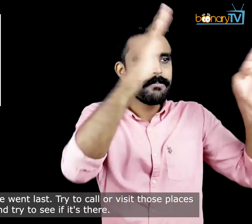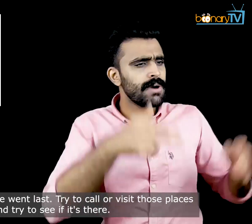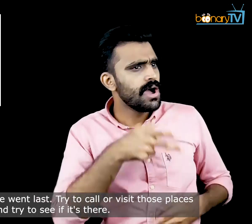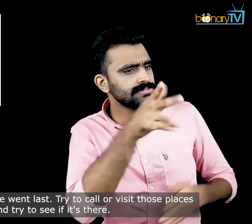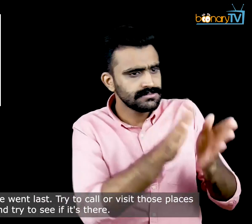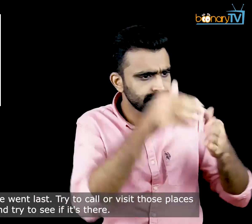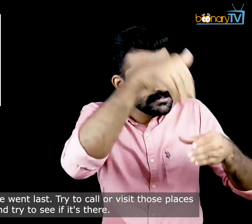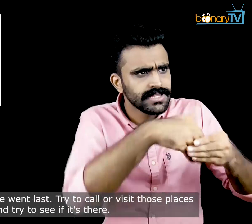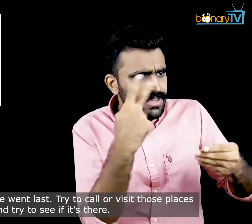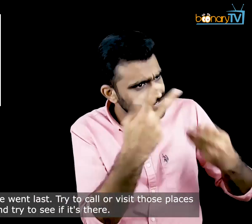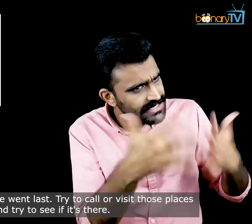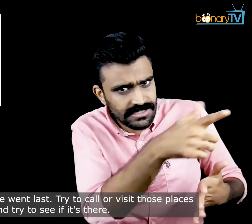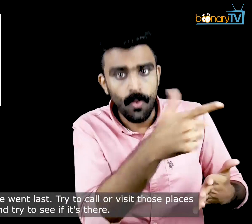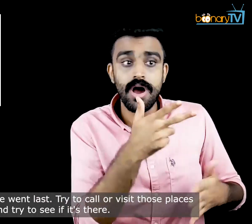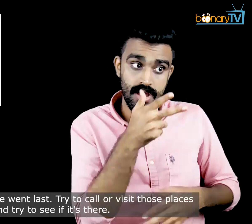places and try to see if it's there.